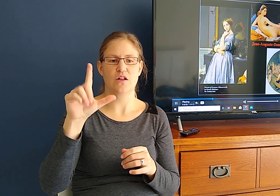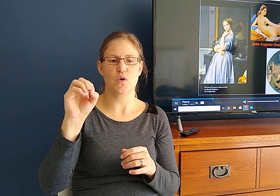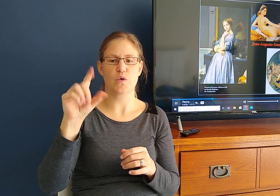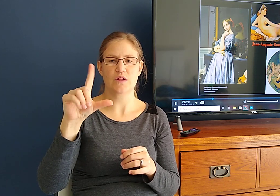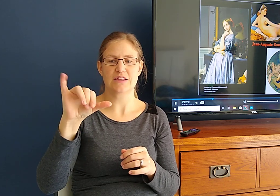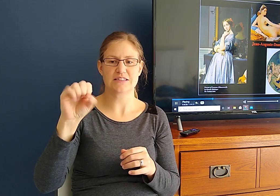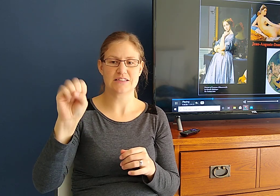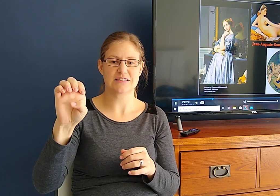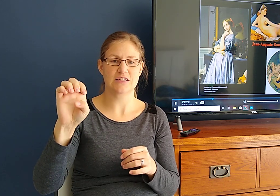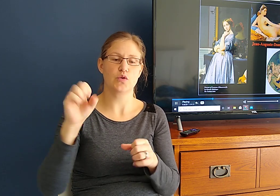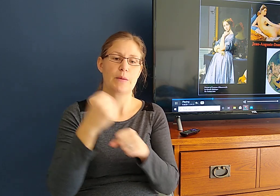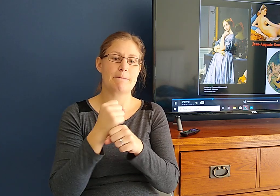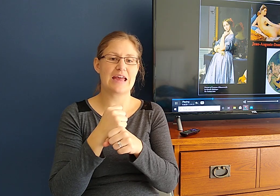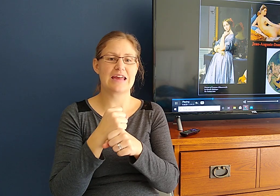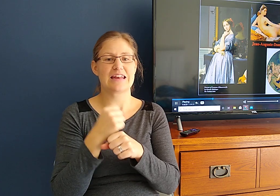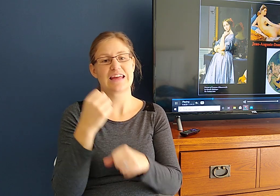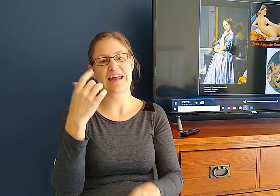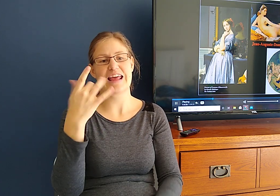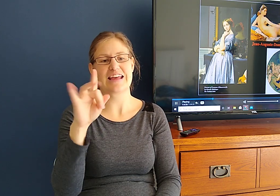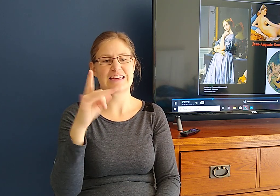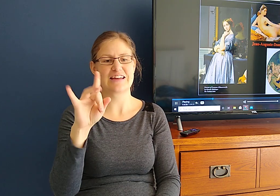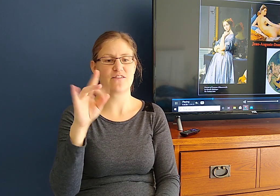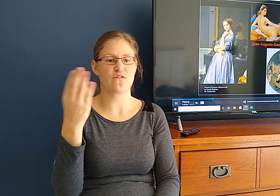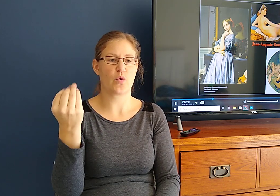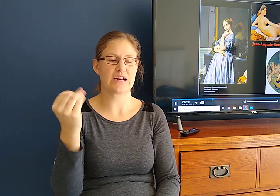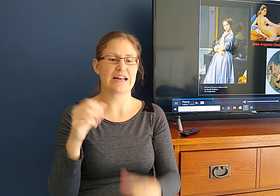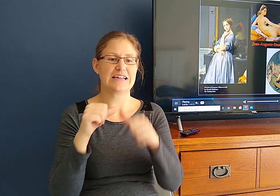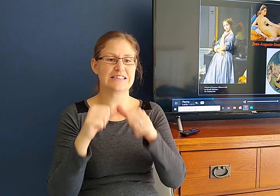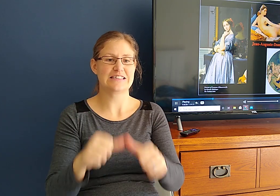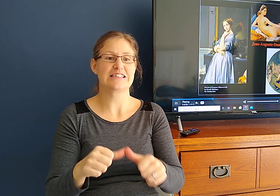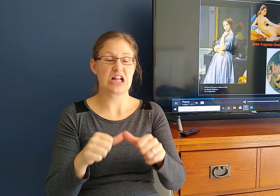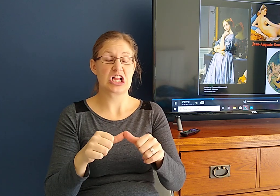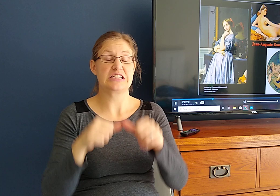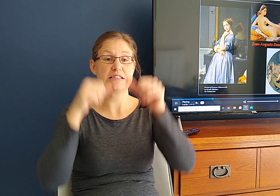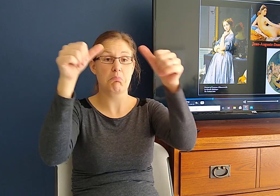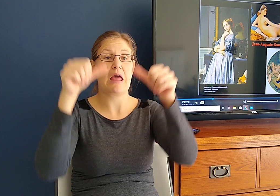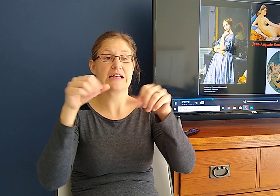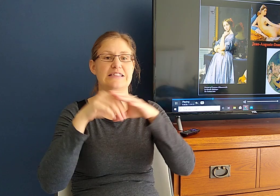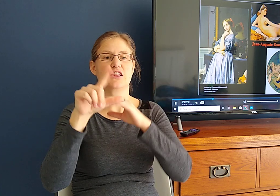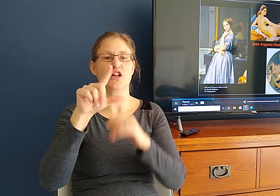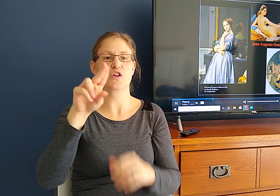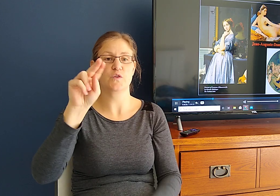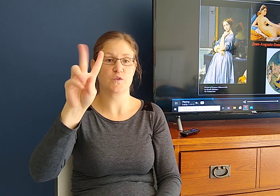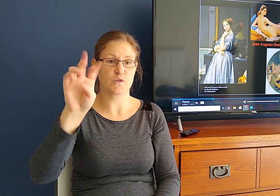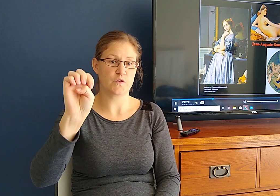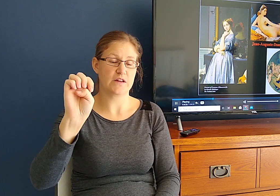created in 1814 and still hangs in the Louvre. It depicts a concubine.